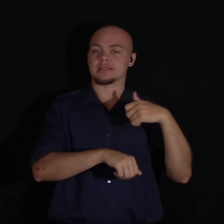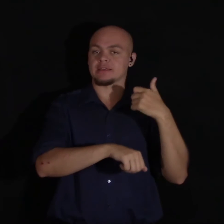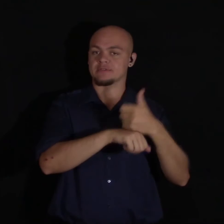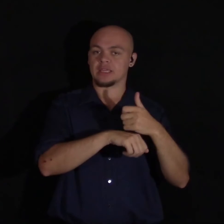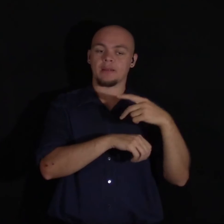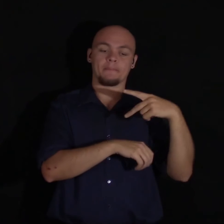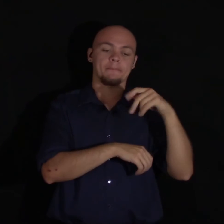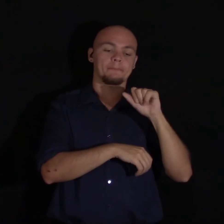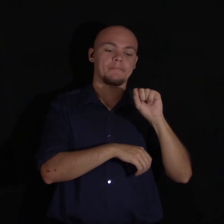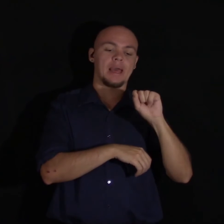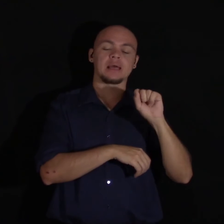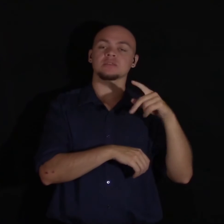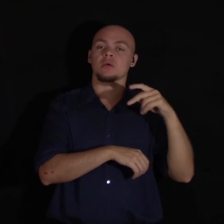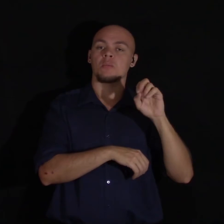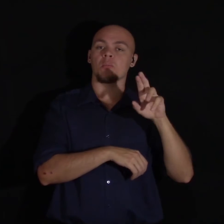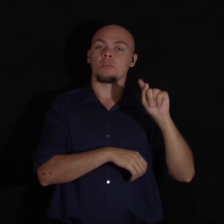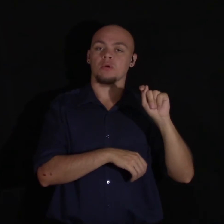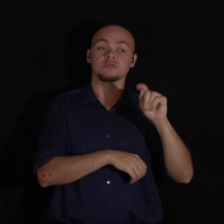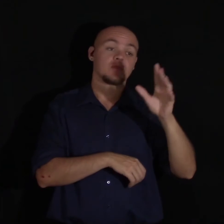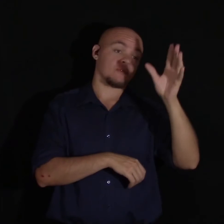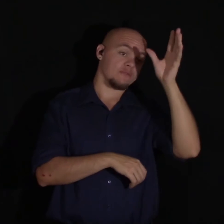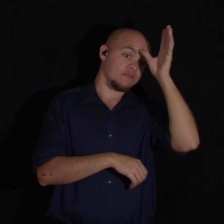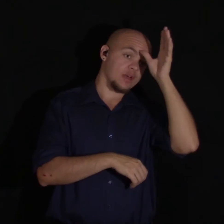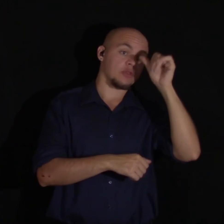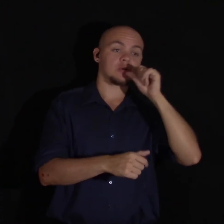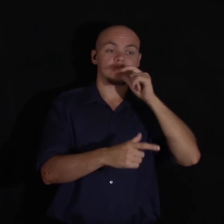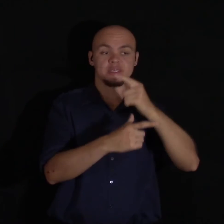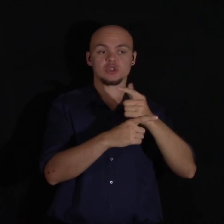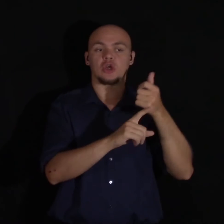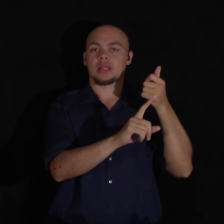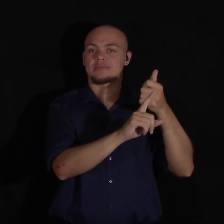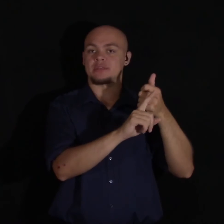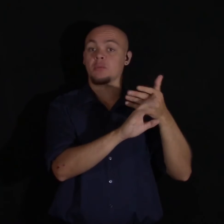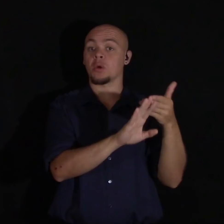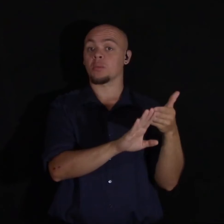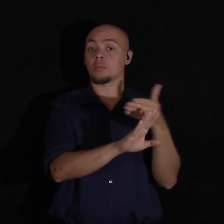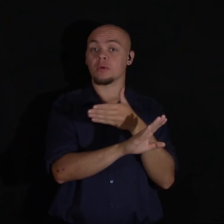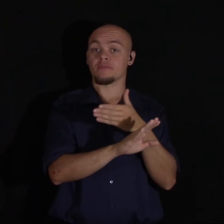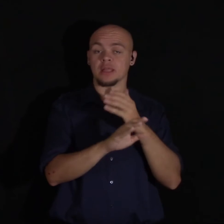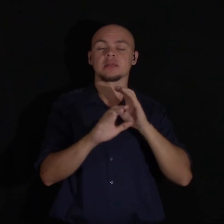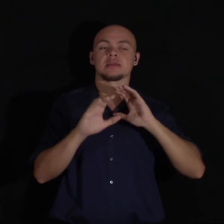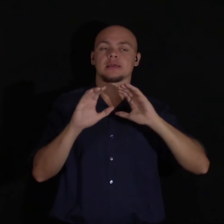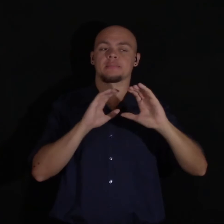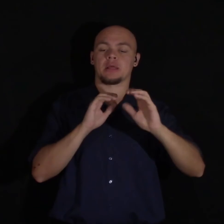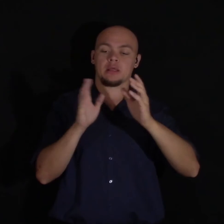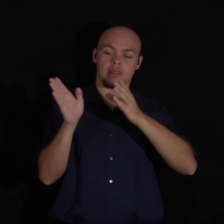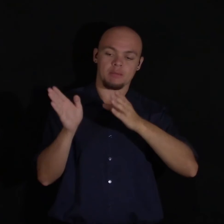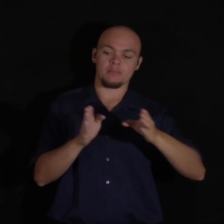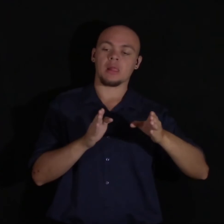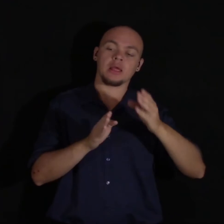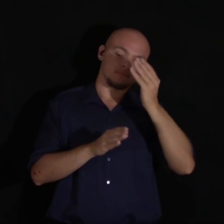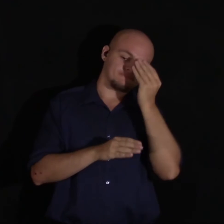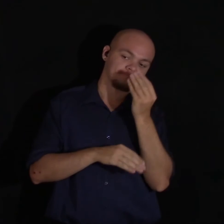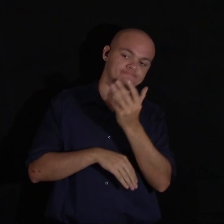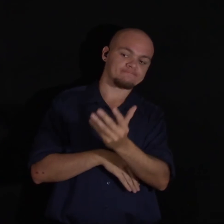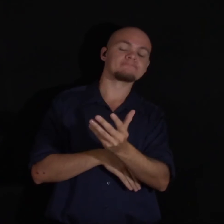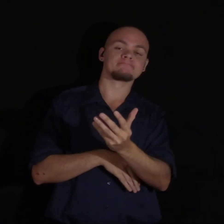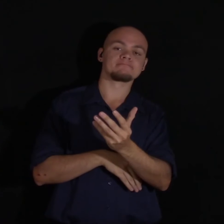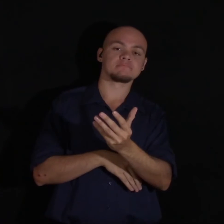father, sister, and himself. He had previously communicated his plan to the former, who aided the deceit by quitting his